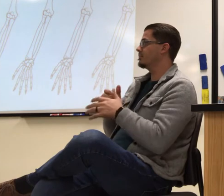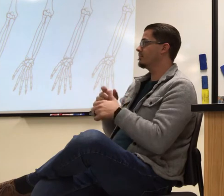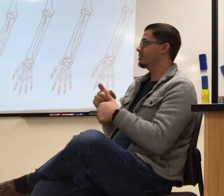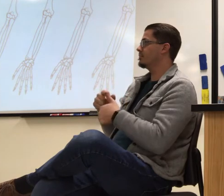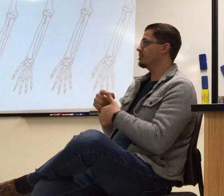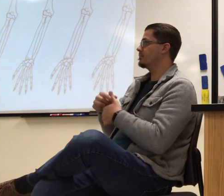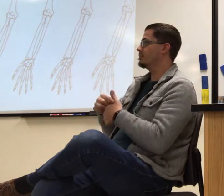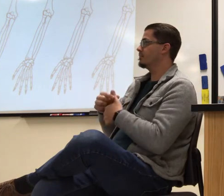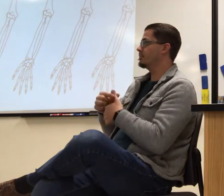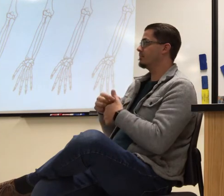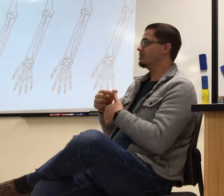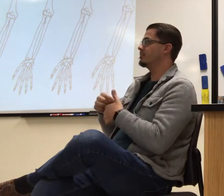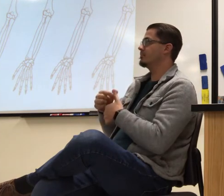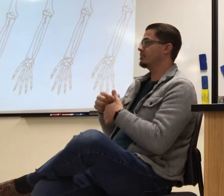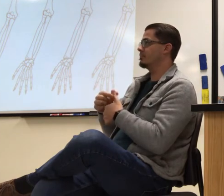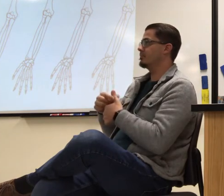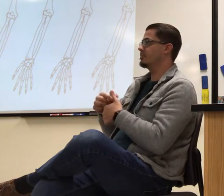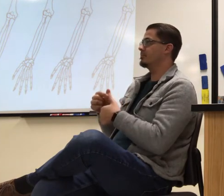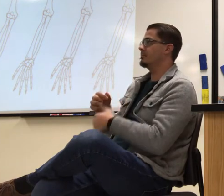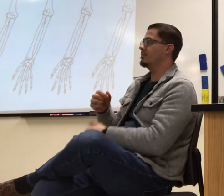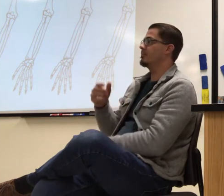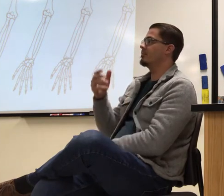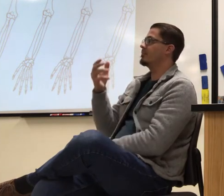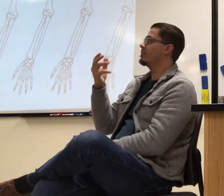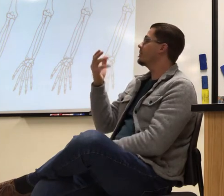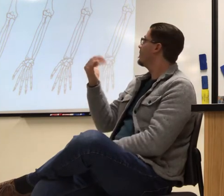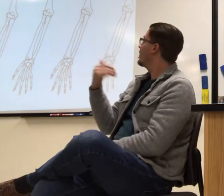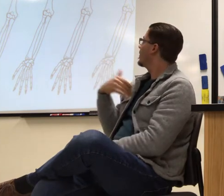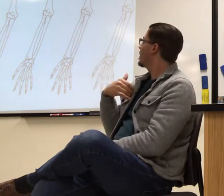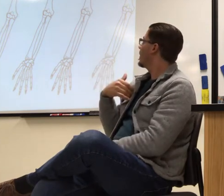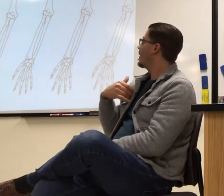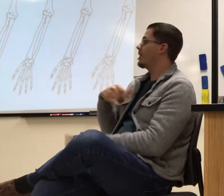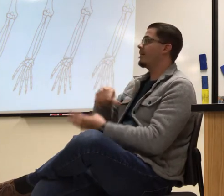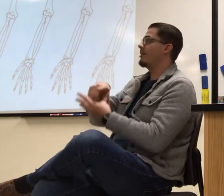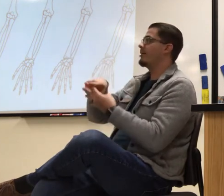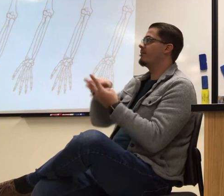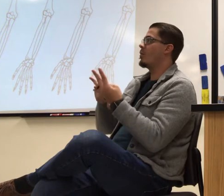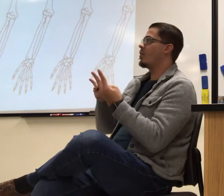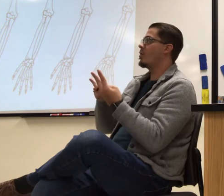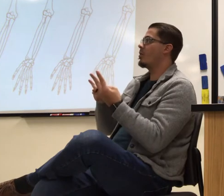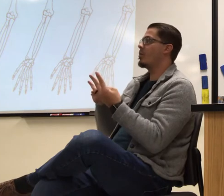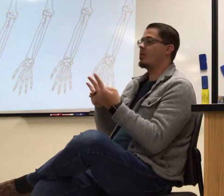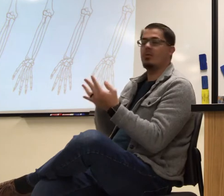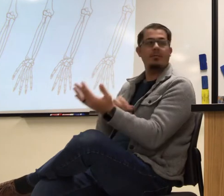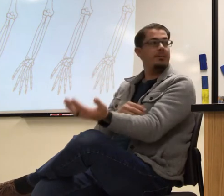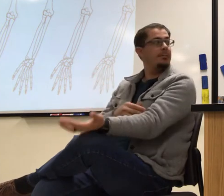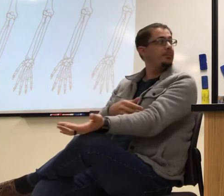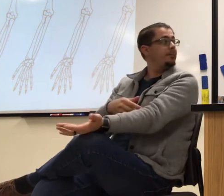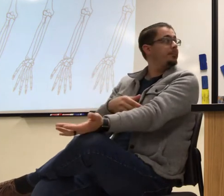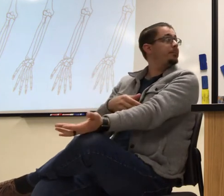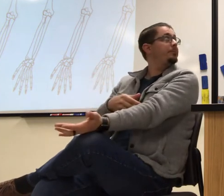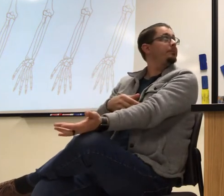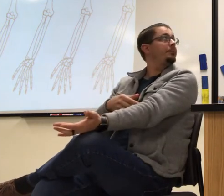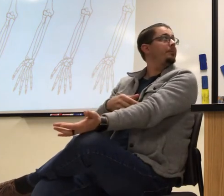All right, so the I have four here because I want to teach these first four muscles. They kind of lay across your hand like this. It goes pronator